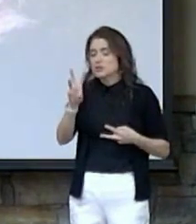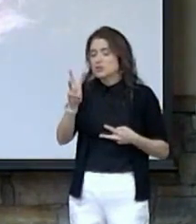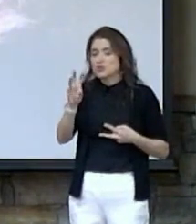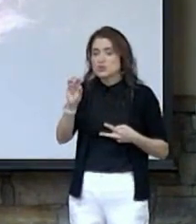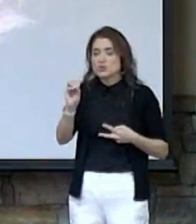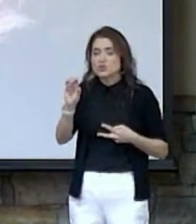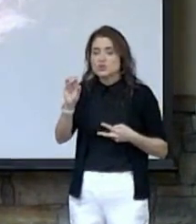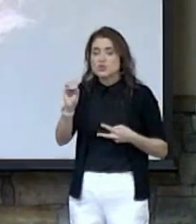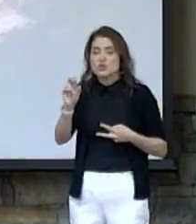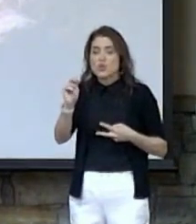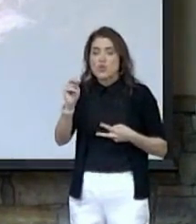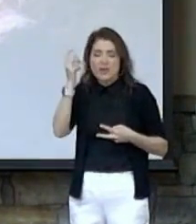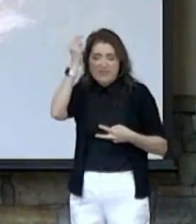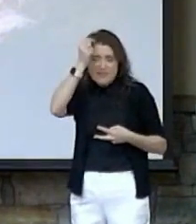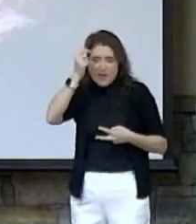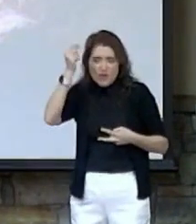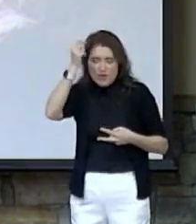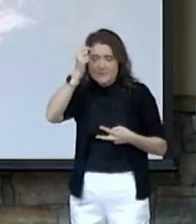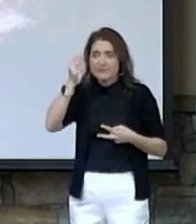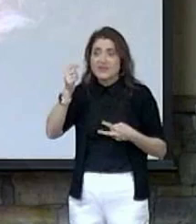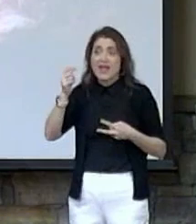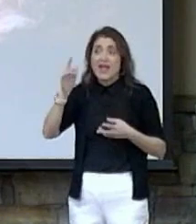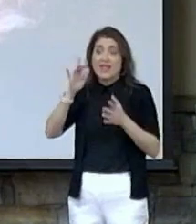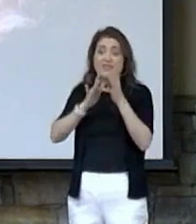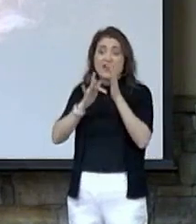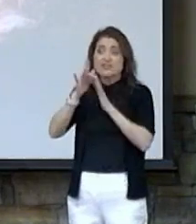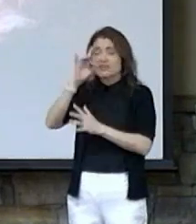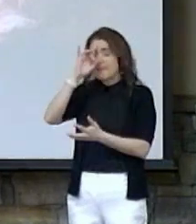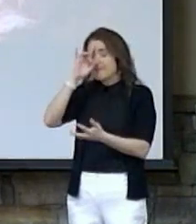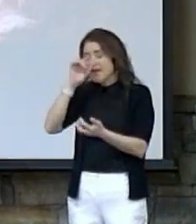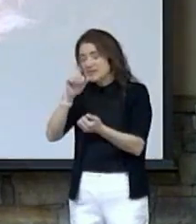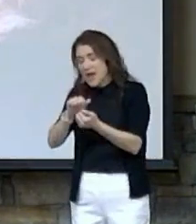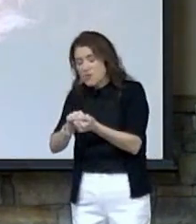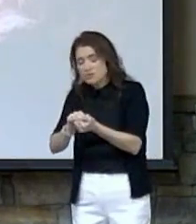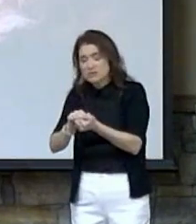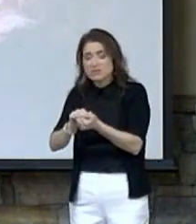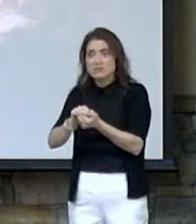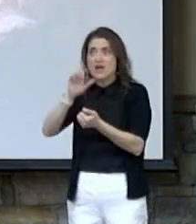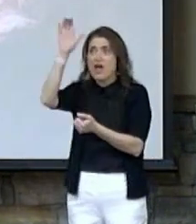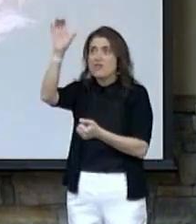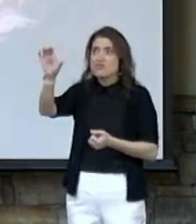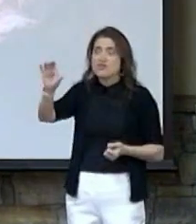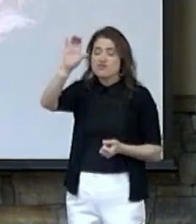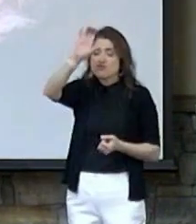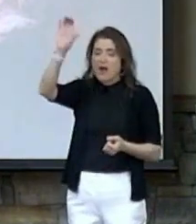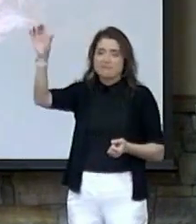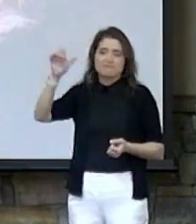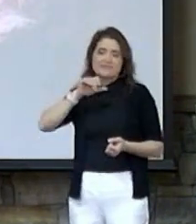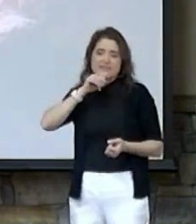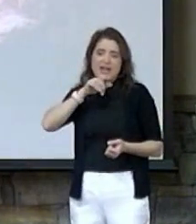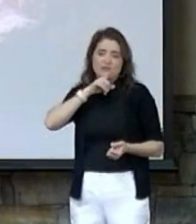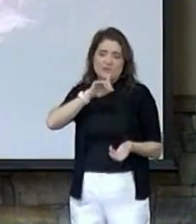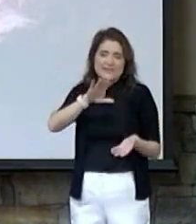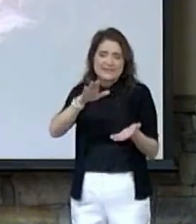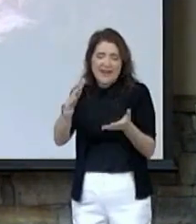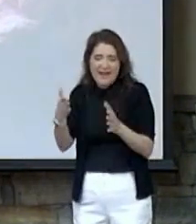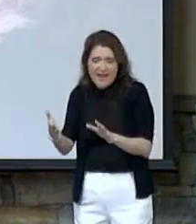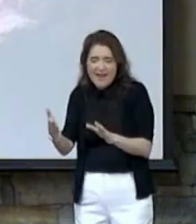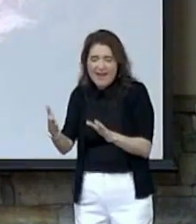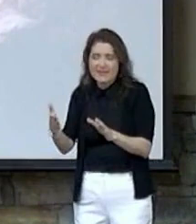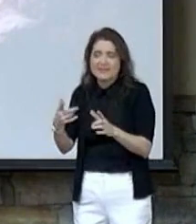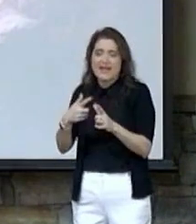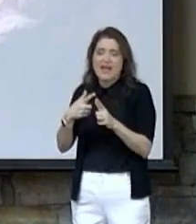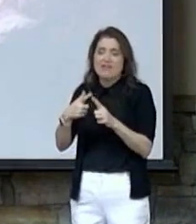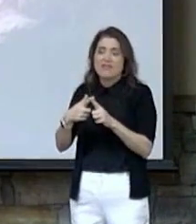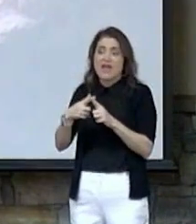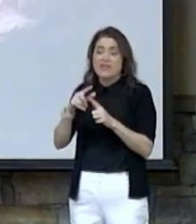simply this: that Jesus passed out on the cross, that he didn't actually die, and that when his body was laid in the tomb, the coolness of the